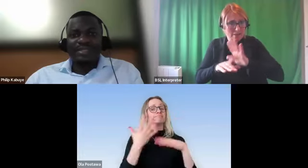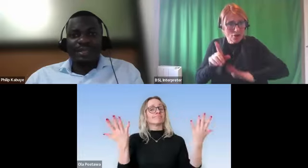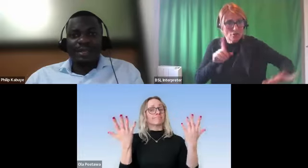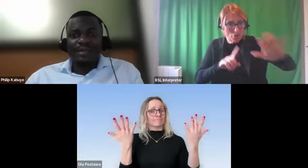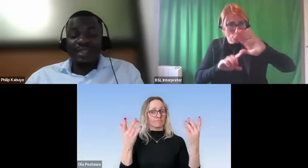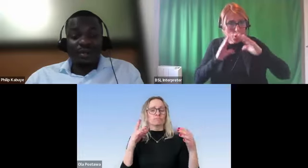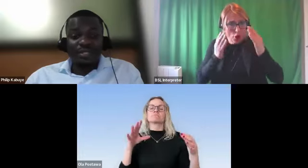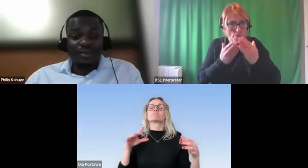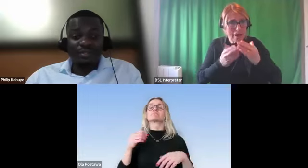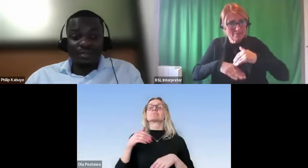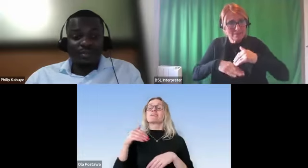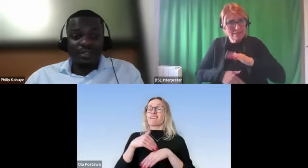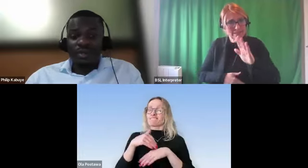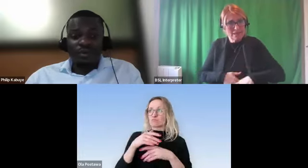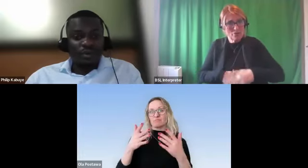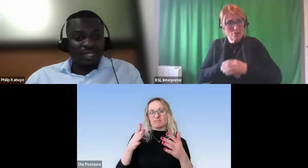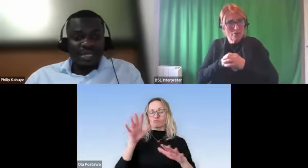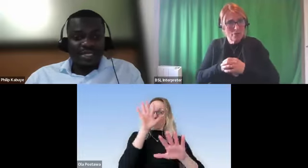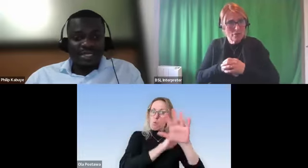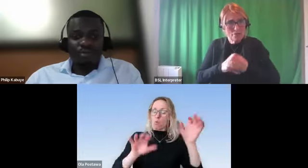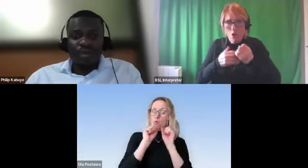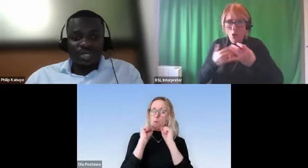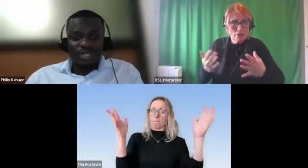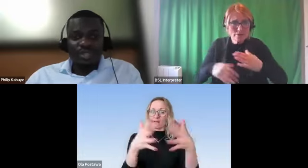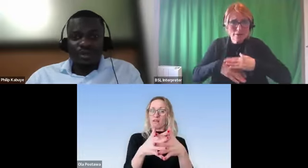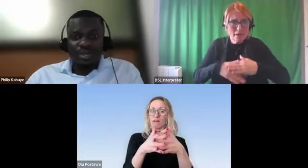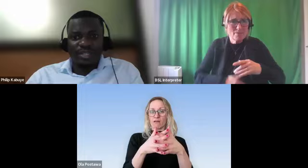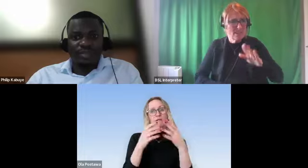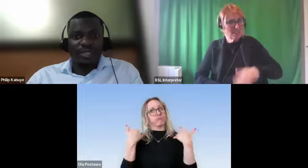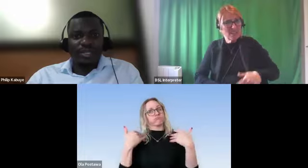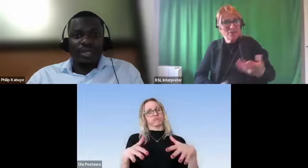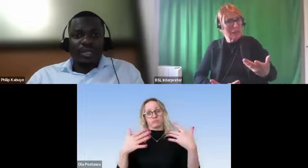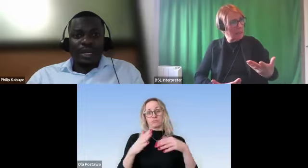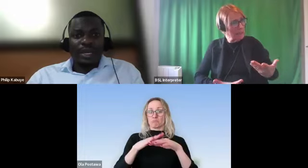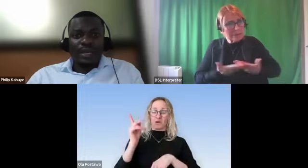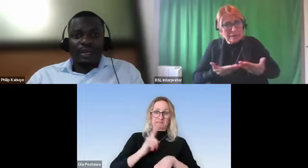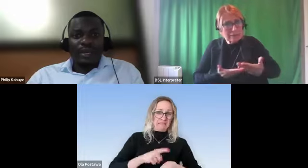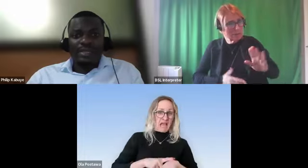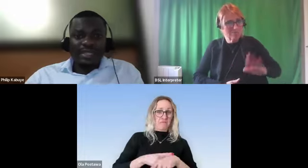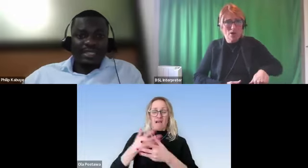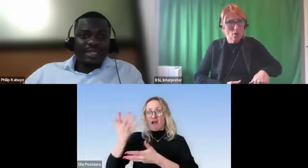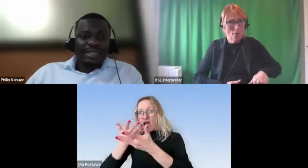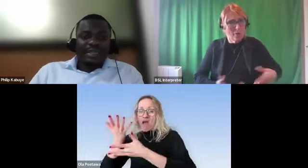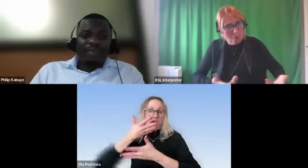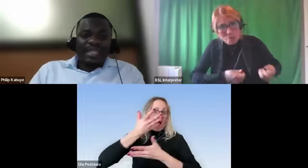it is the south is not involved or consulted or brought into the co-creation, and yet the